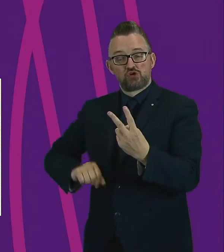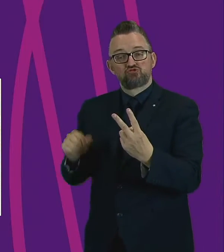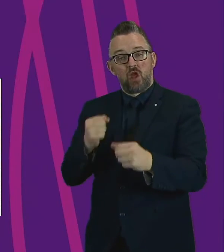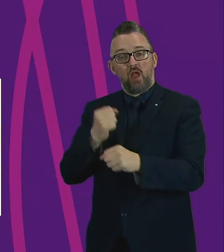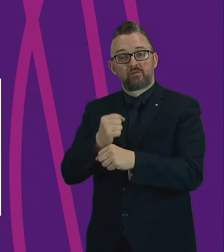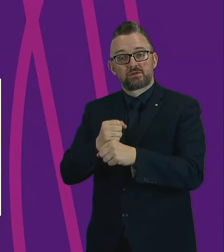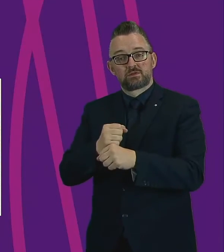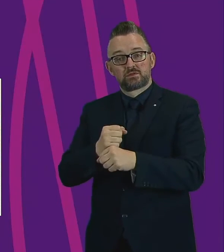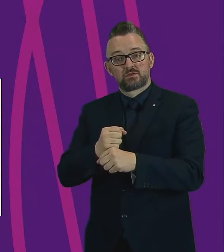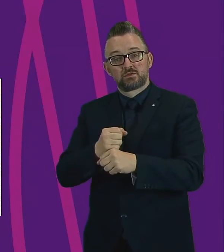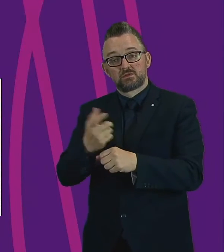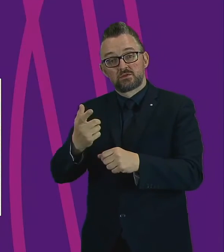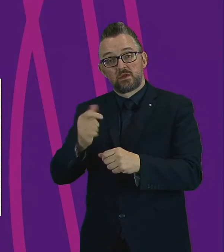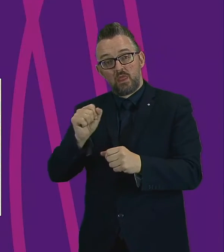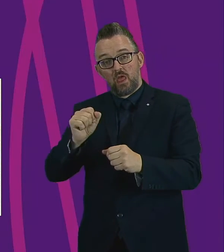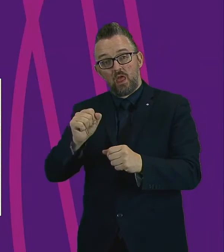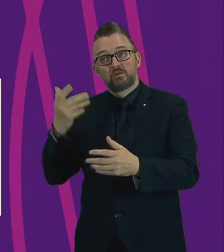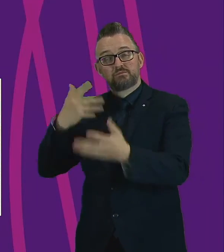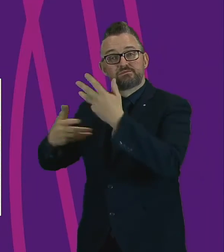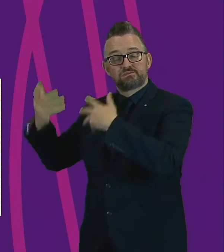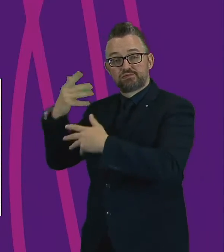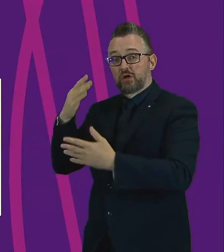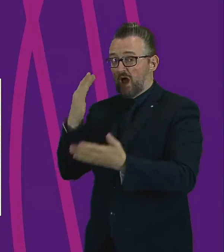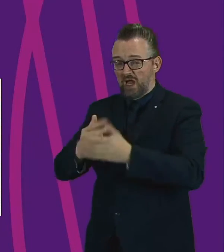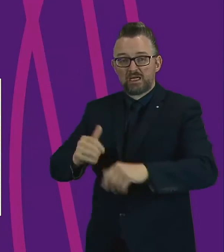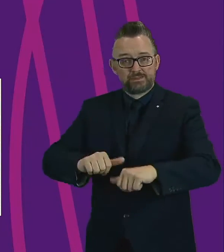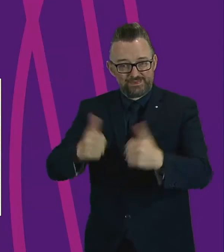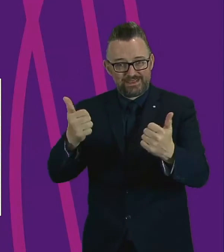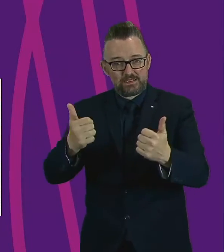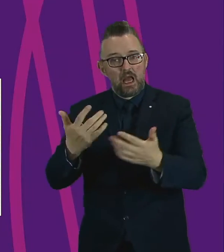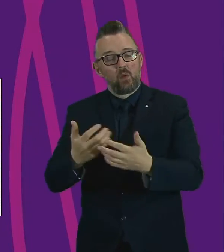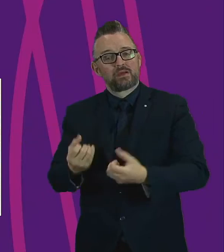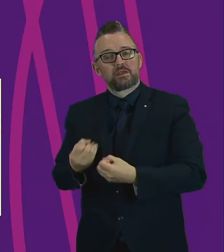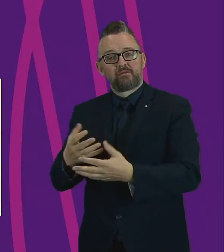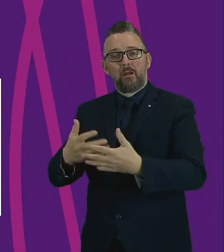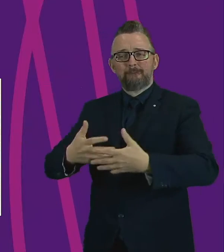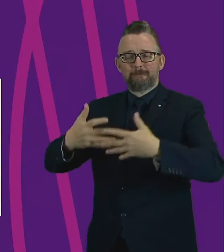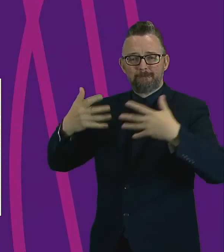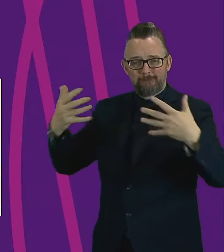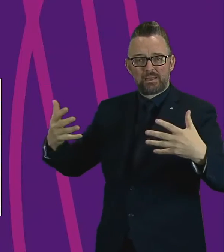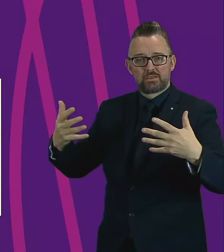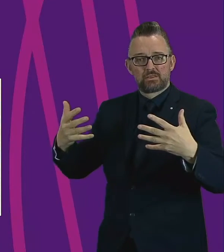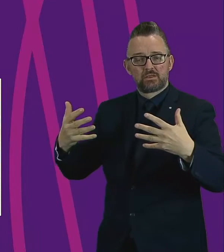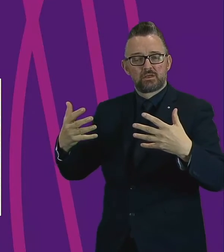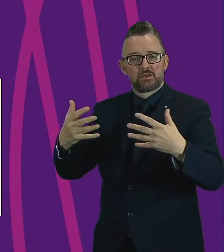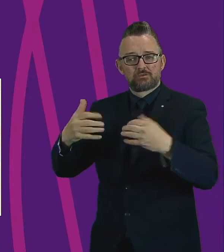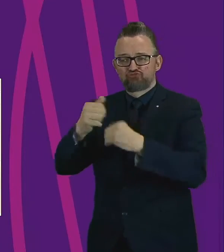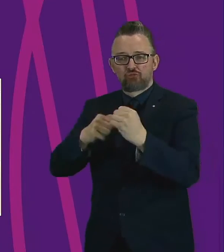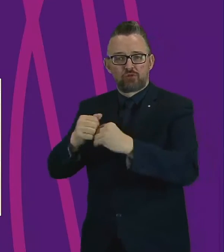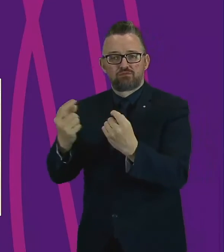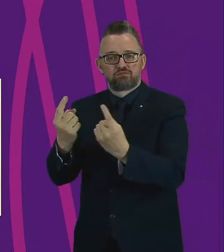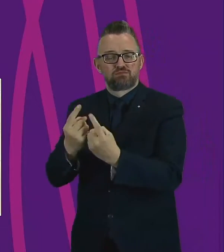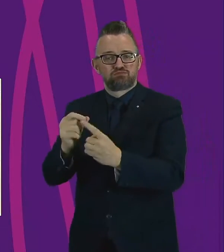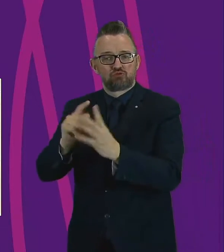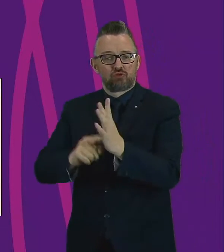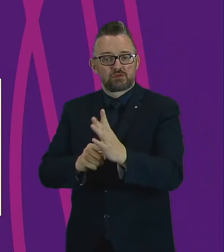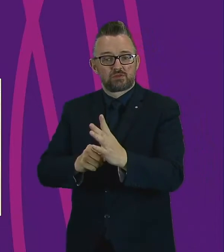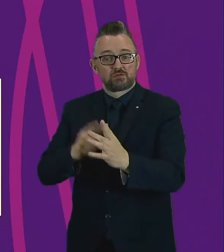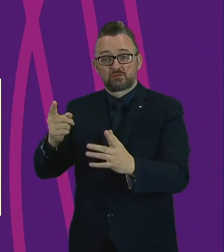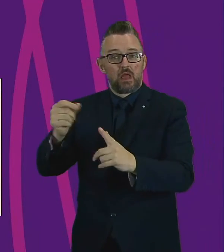has got a very good record in delivering big and major infrastructure projects, not least